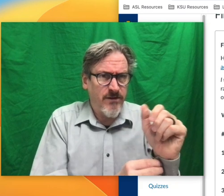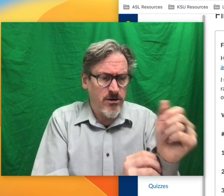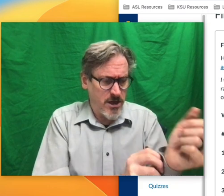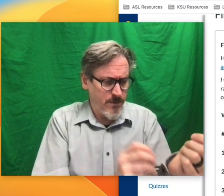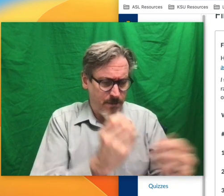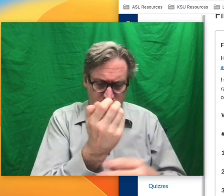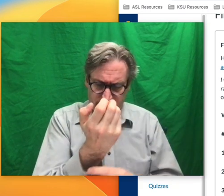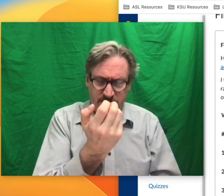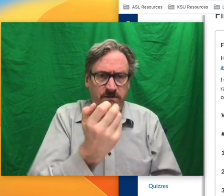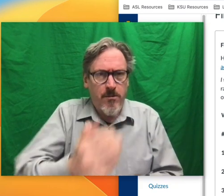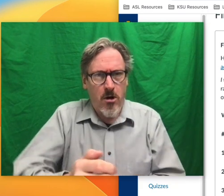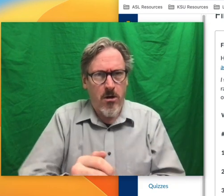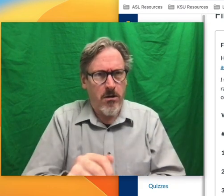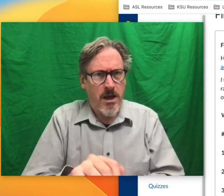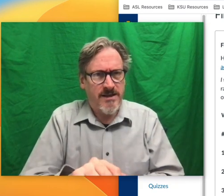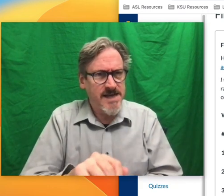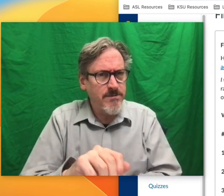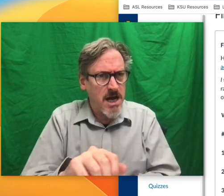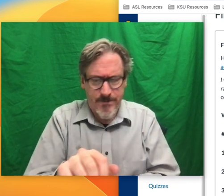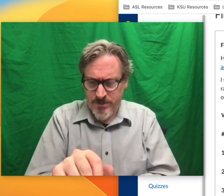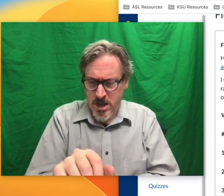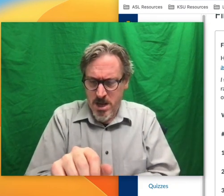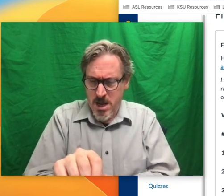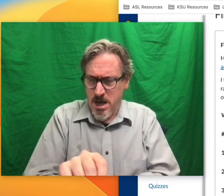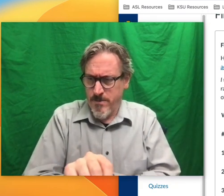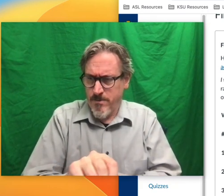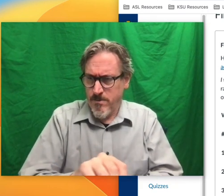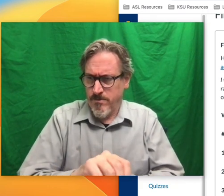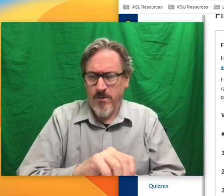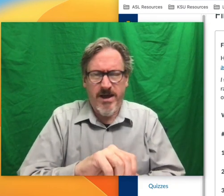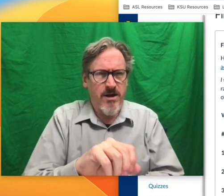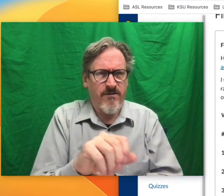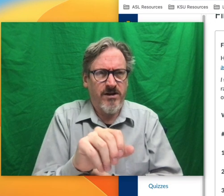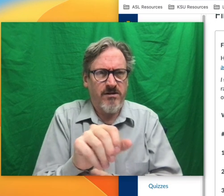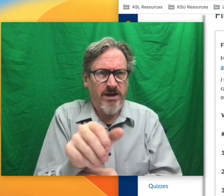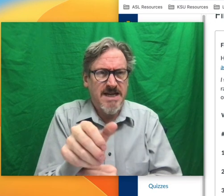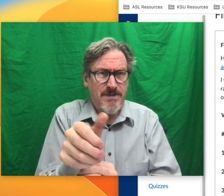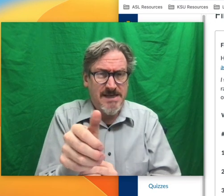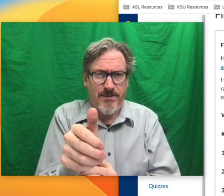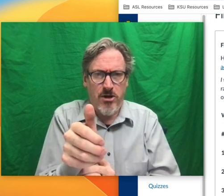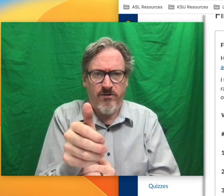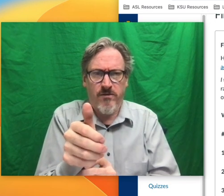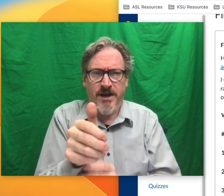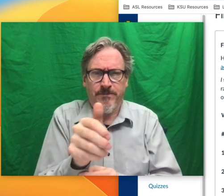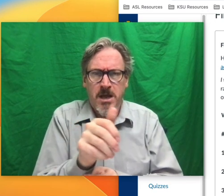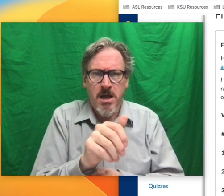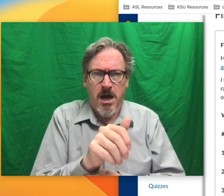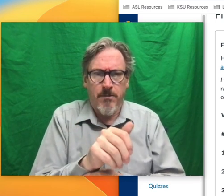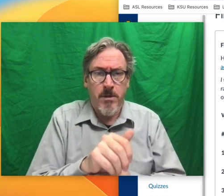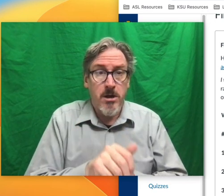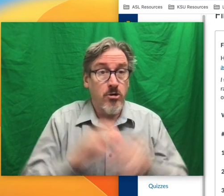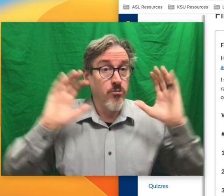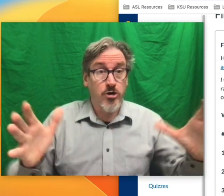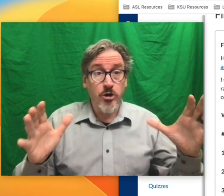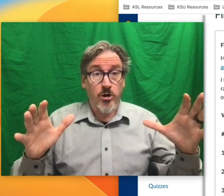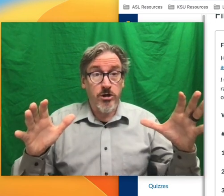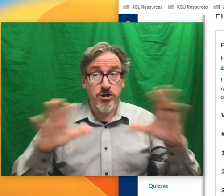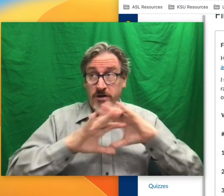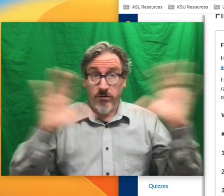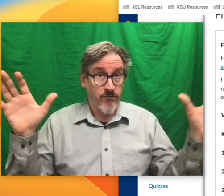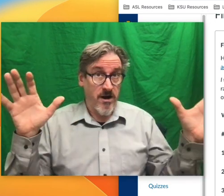and I figure it'd be better to give them all at the same time. That way, I don't have to retype the same thing over and over again. Um,